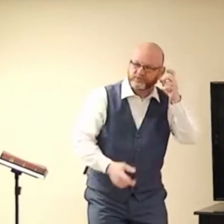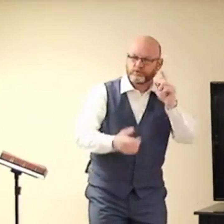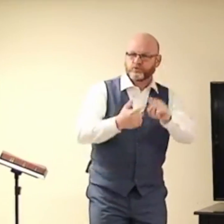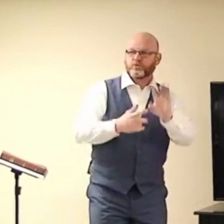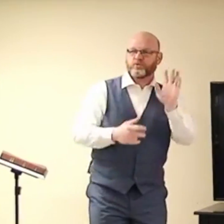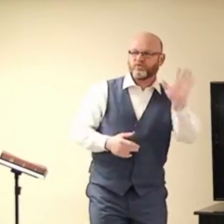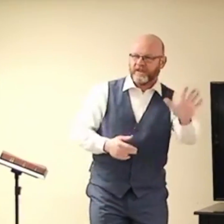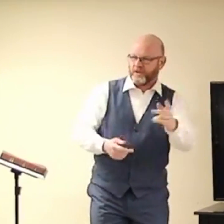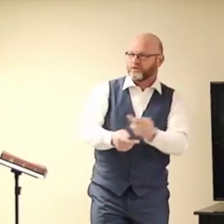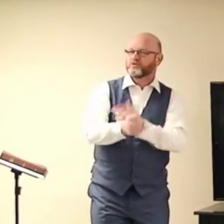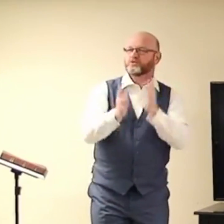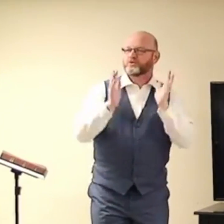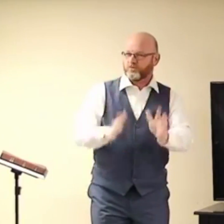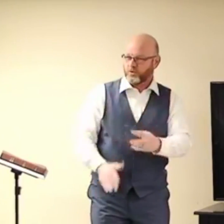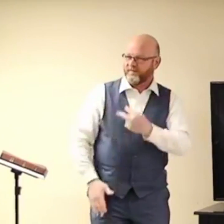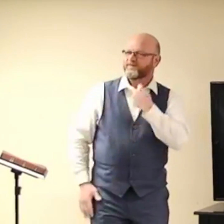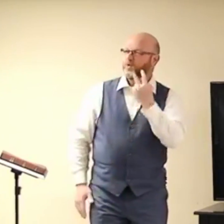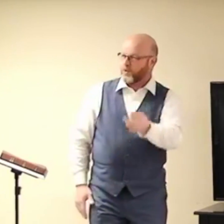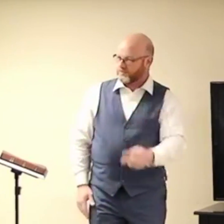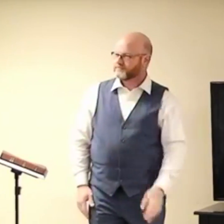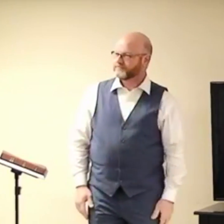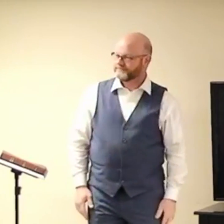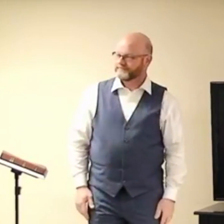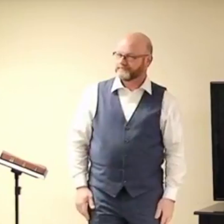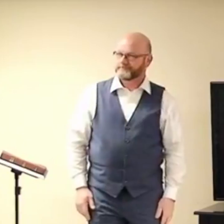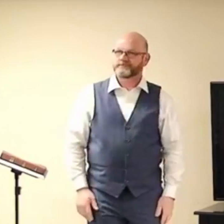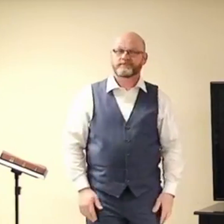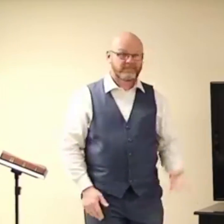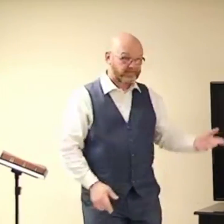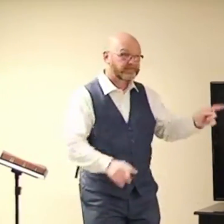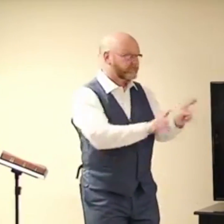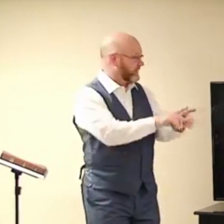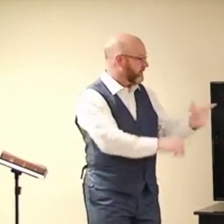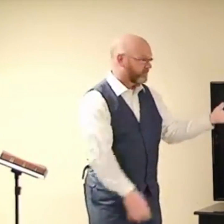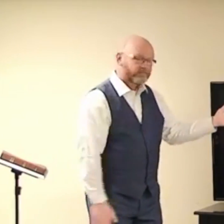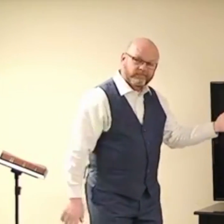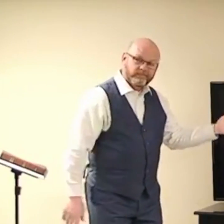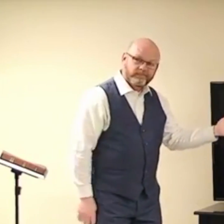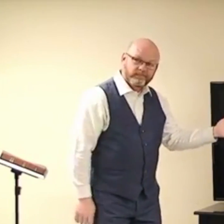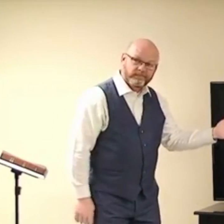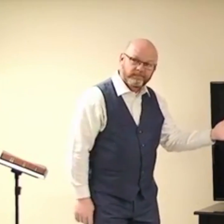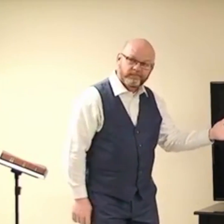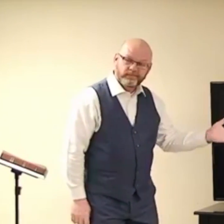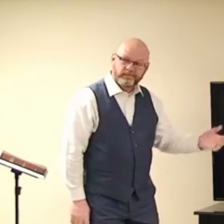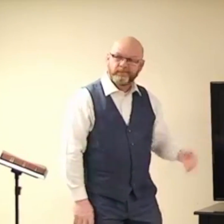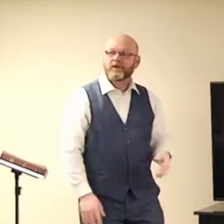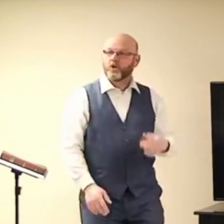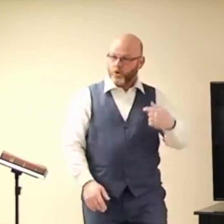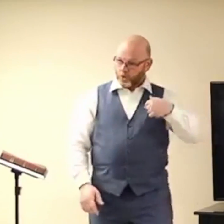The sheep listen to their shepherd's voice. And it's the same with us and